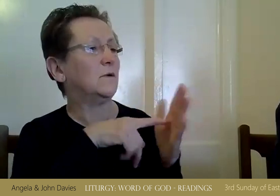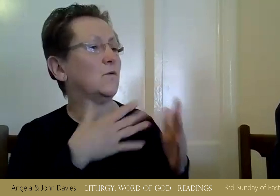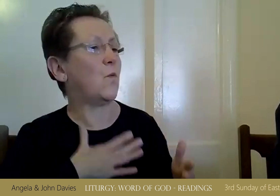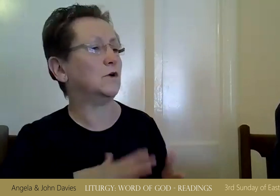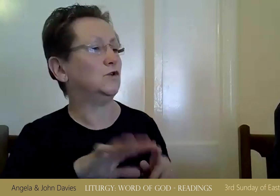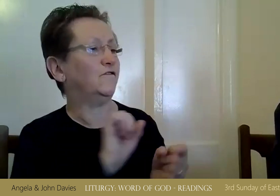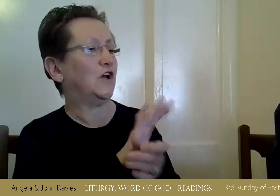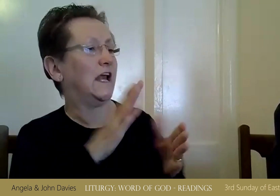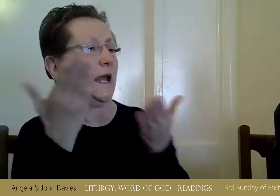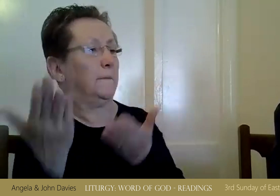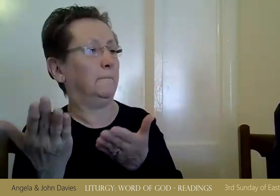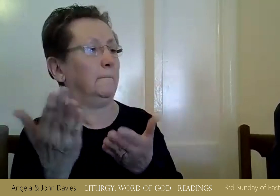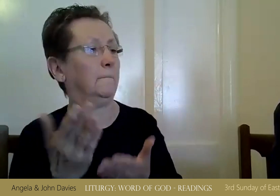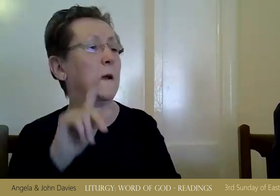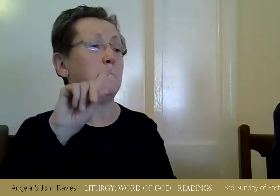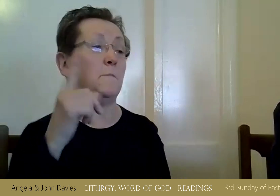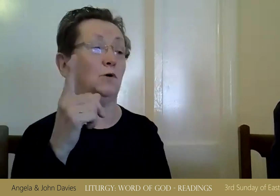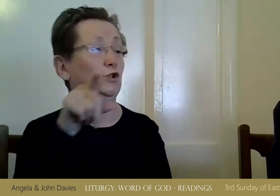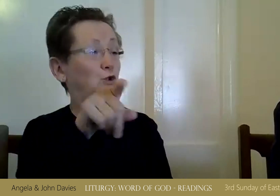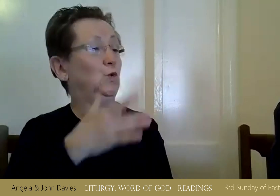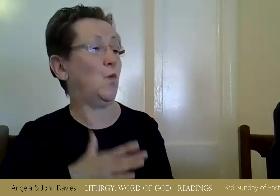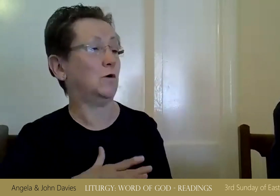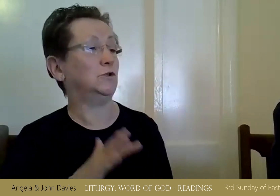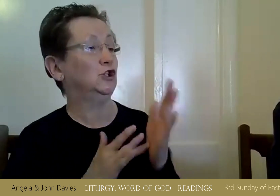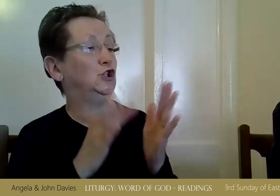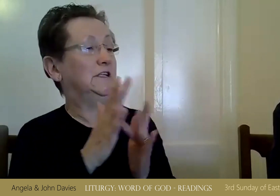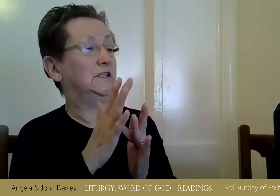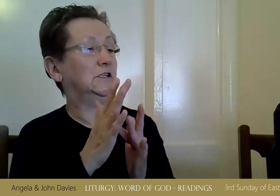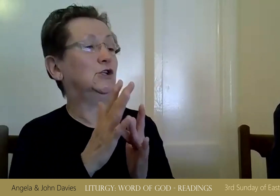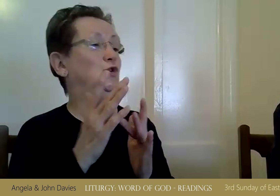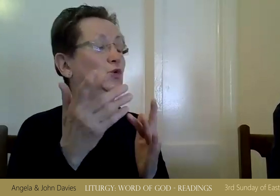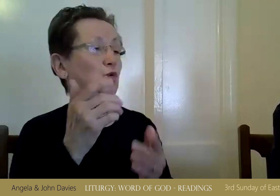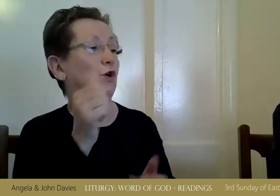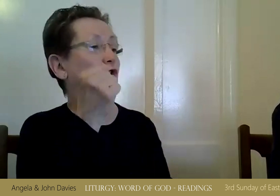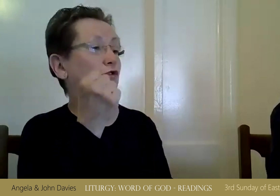wanted to free him, but you wanted Jesus crucified.